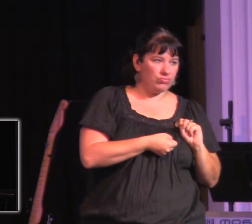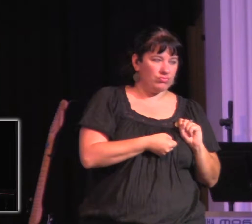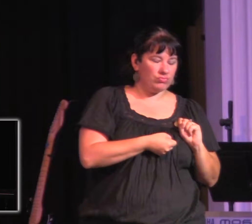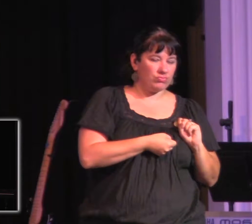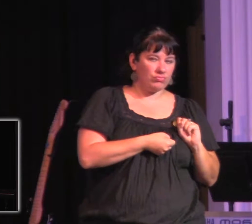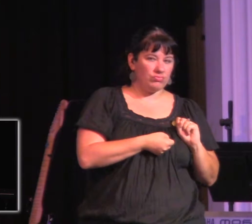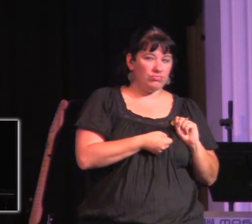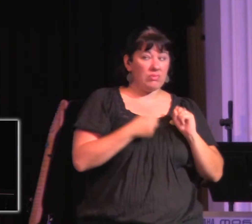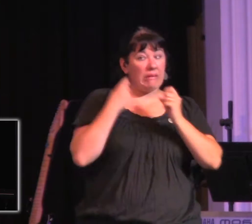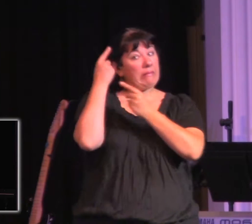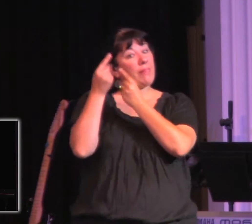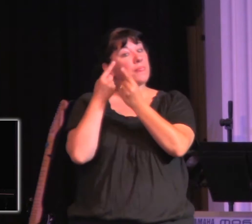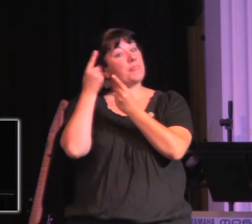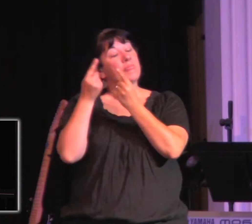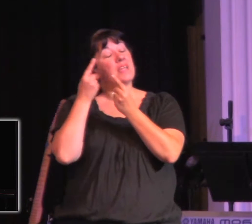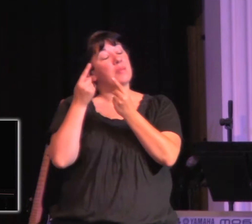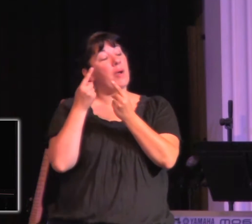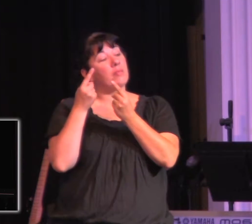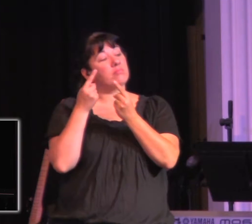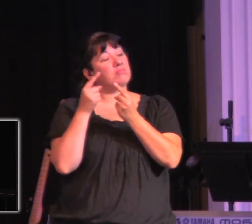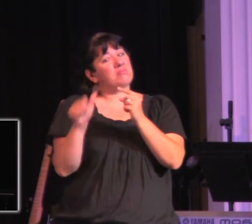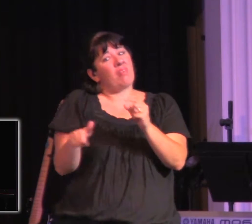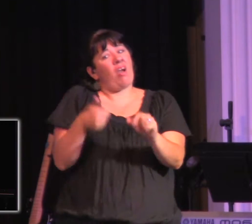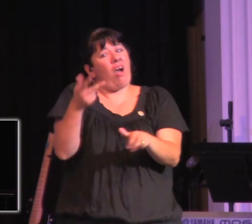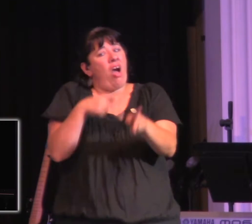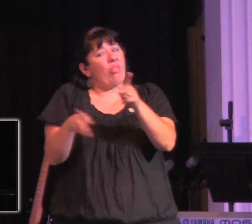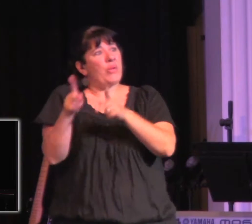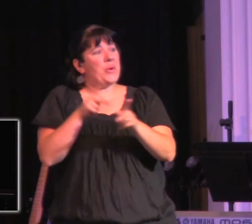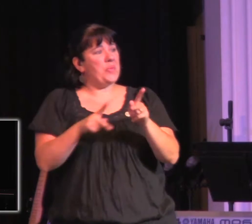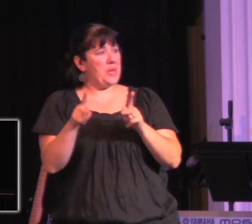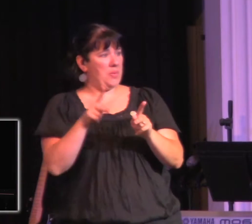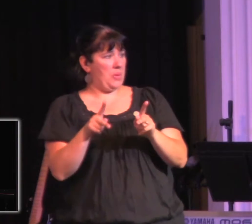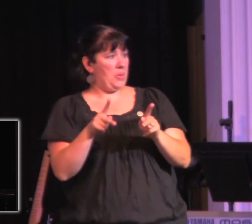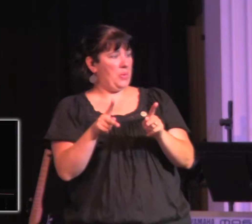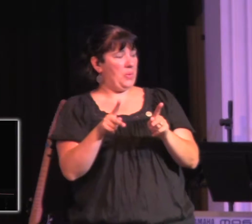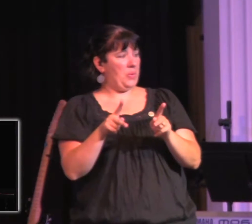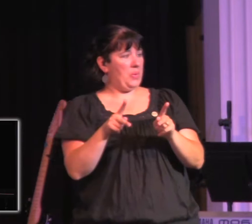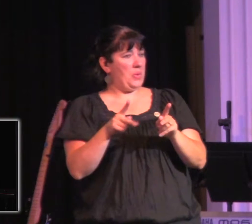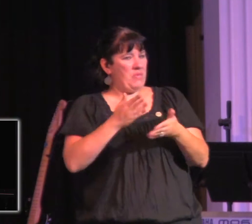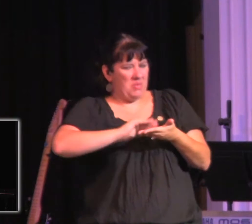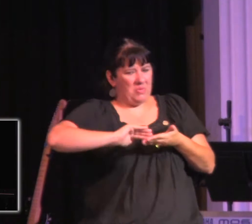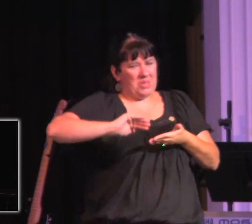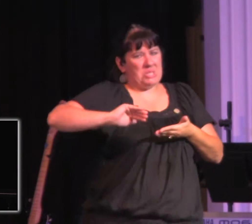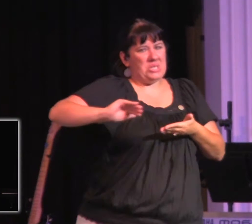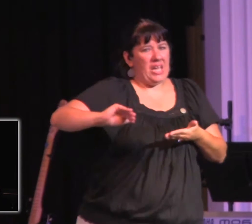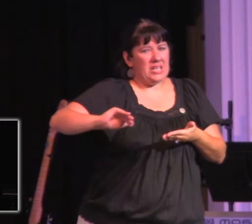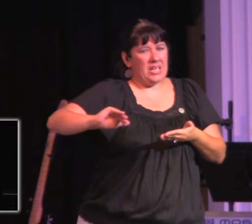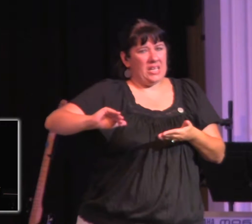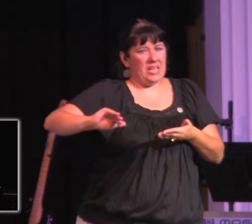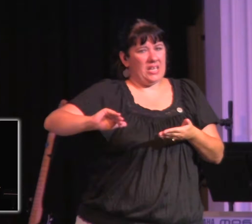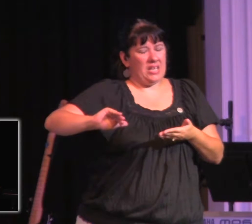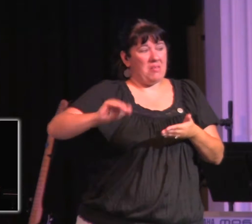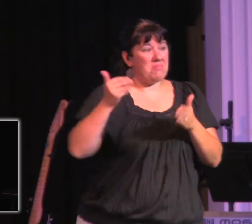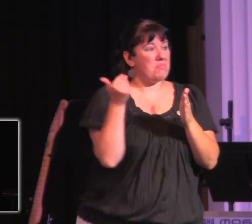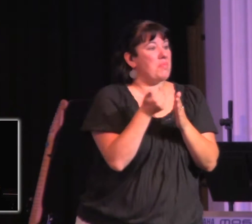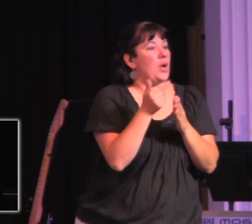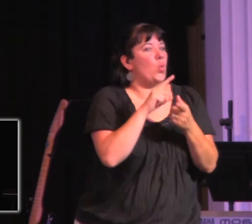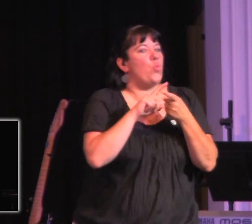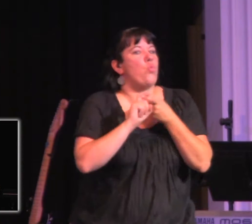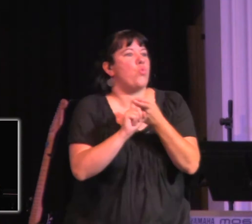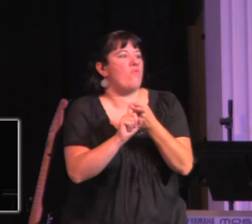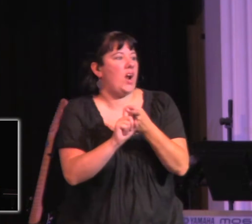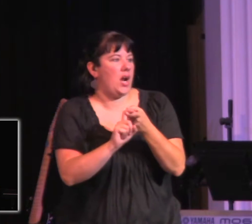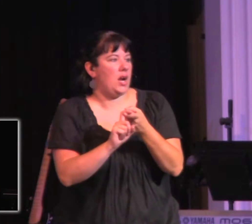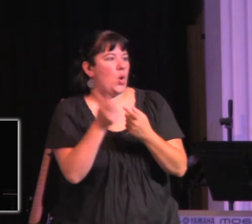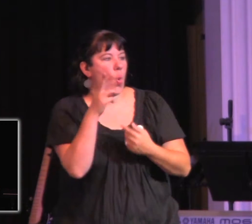been broken through the rejection and the betrayal of a close friend or loved one. You know, when you think about